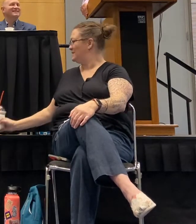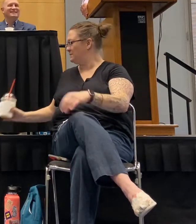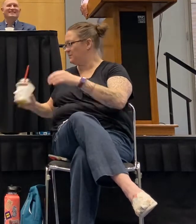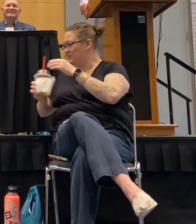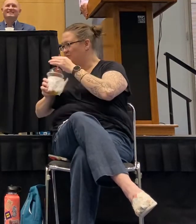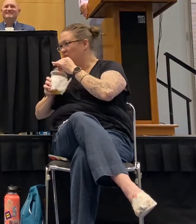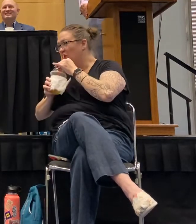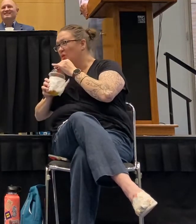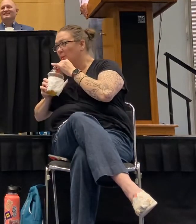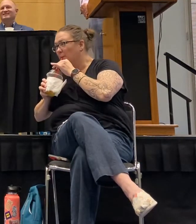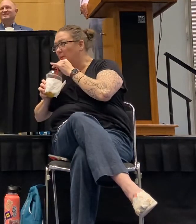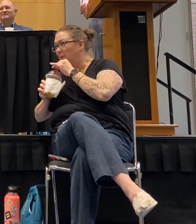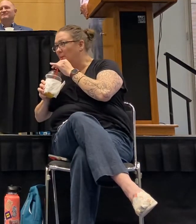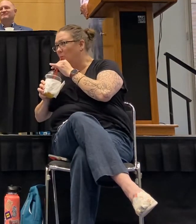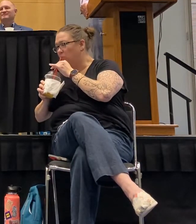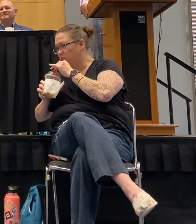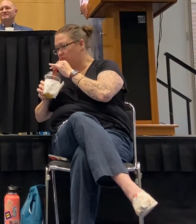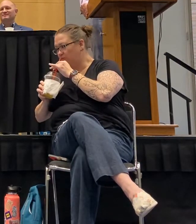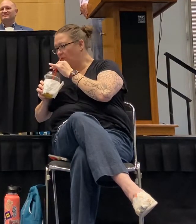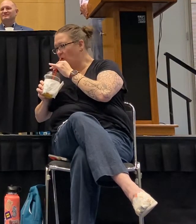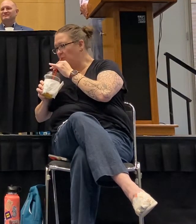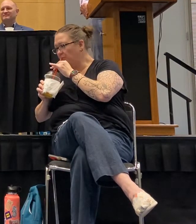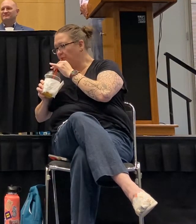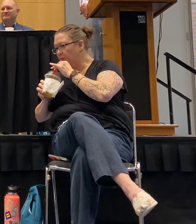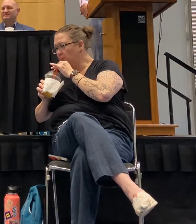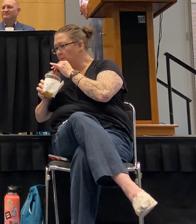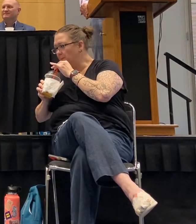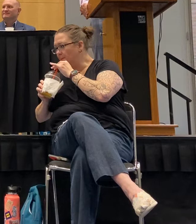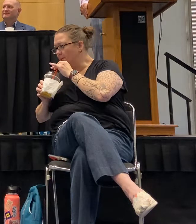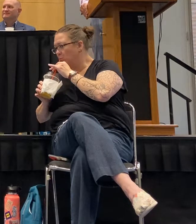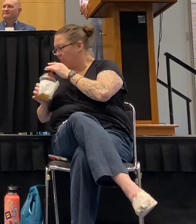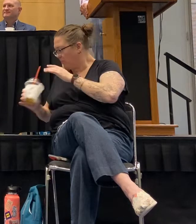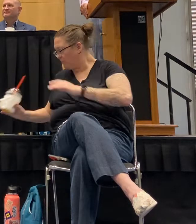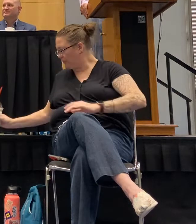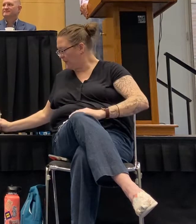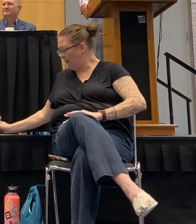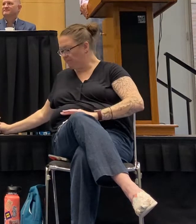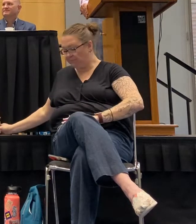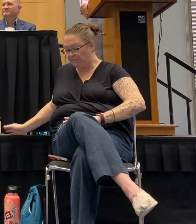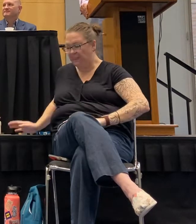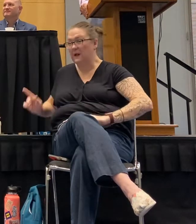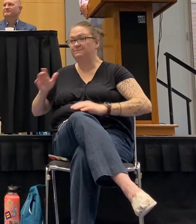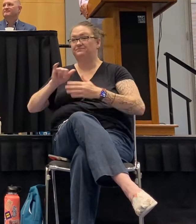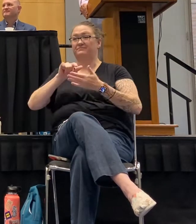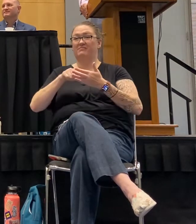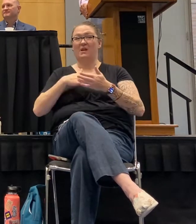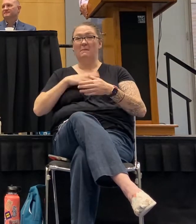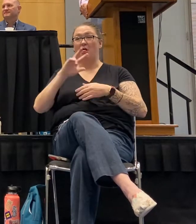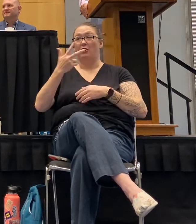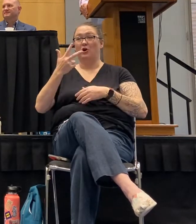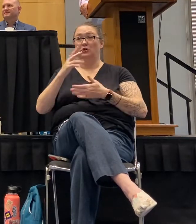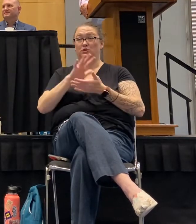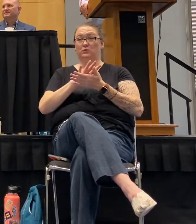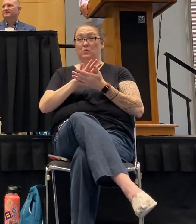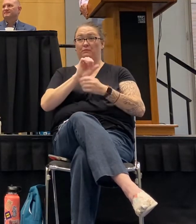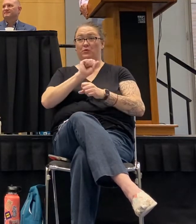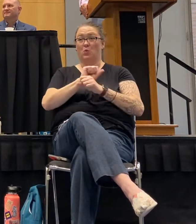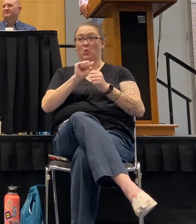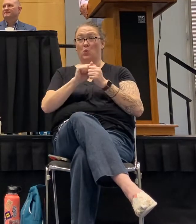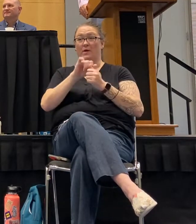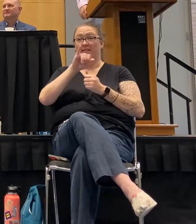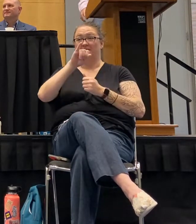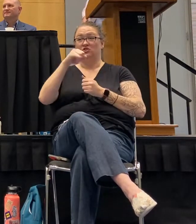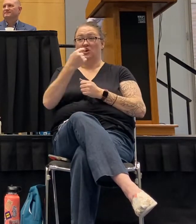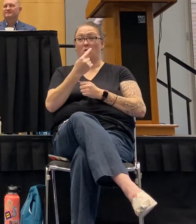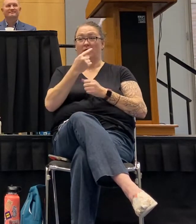funny with scholars and their English proficiency. So this is my third institution working with J-1 exchange